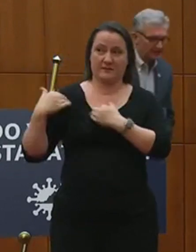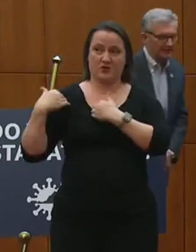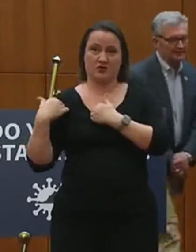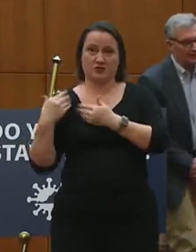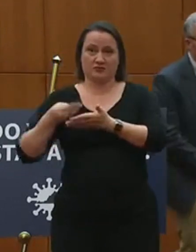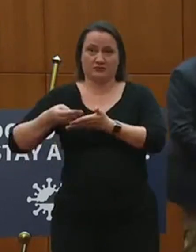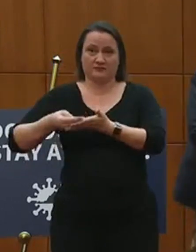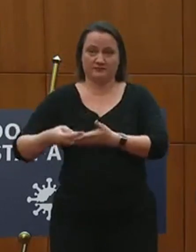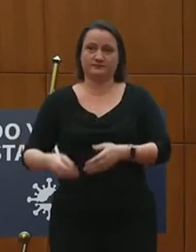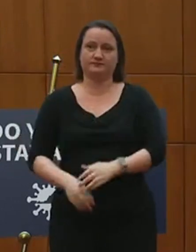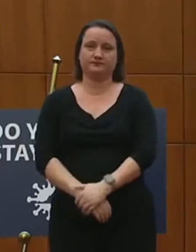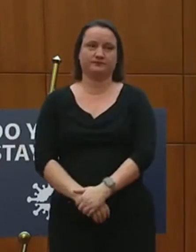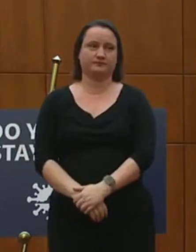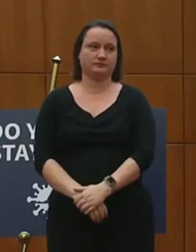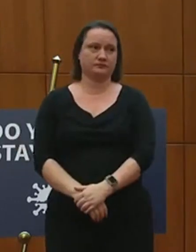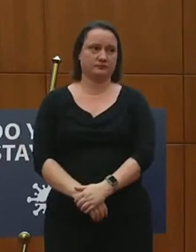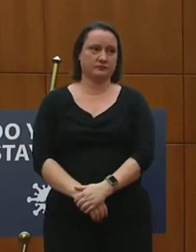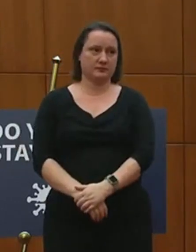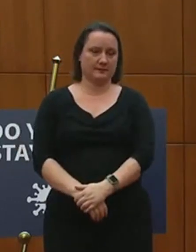I may,